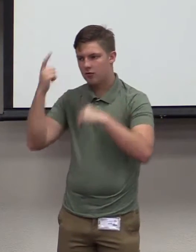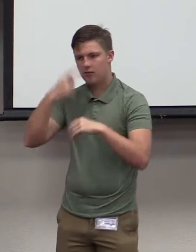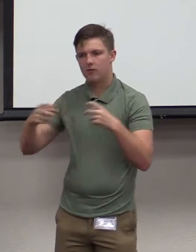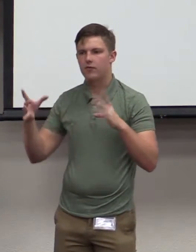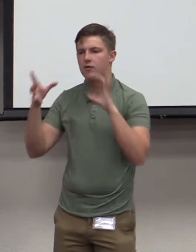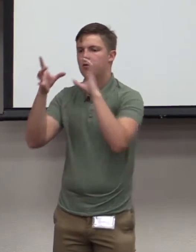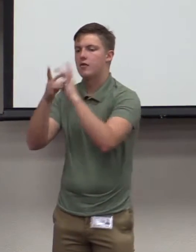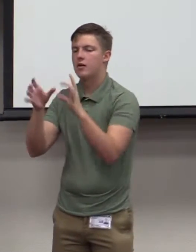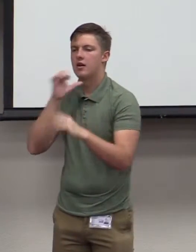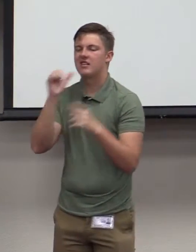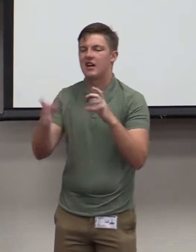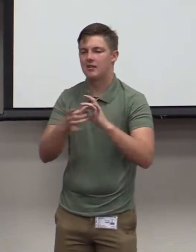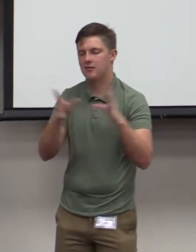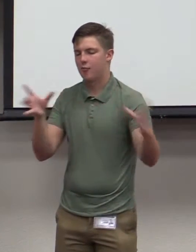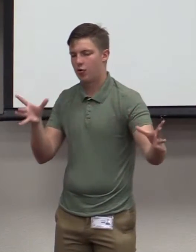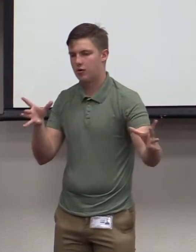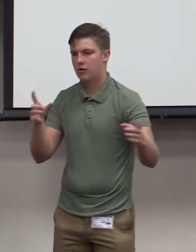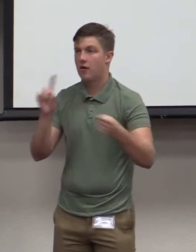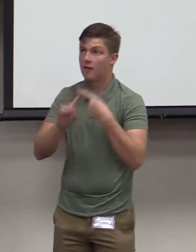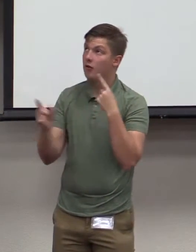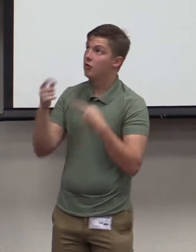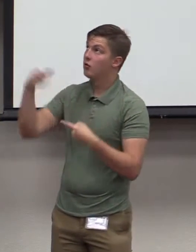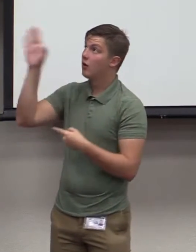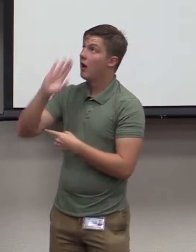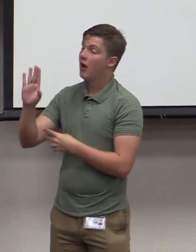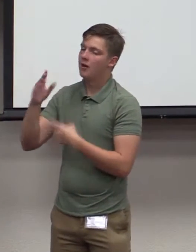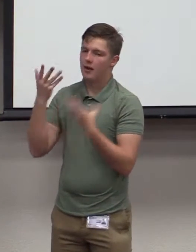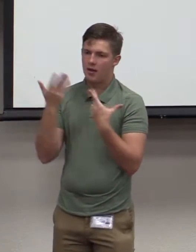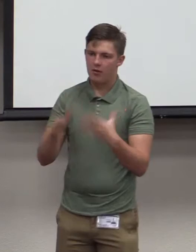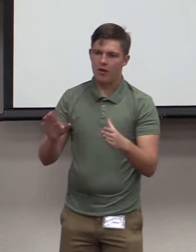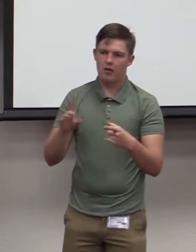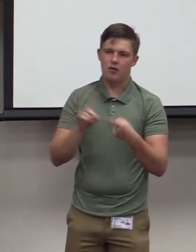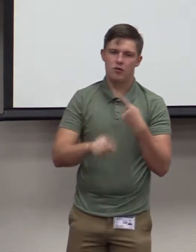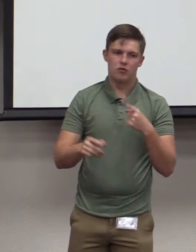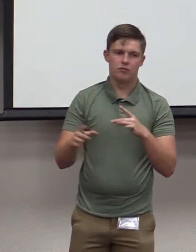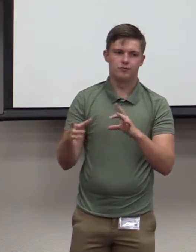separation. First to God, and then to one another.